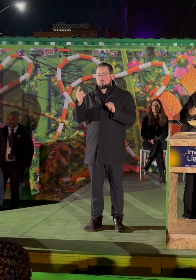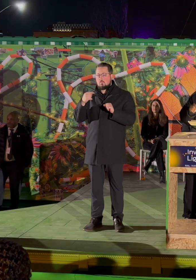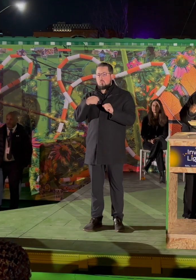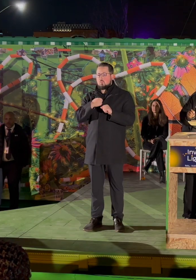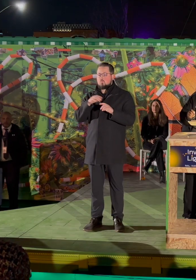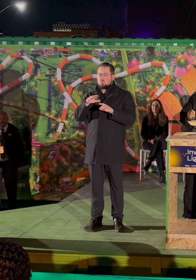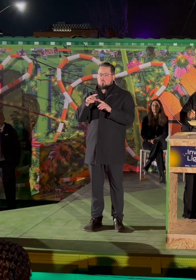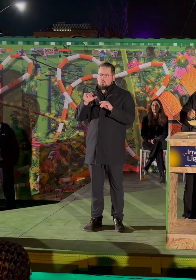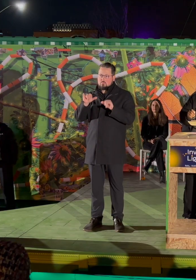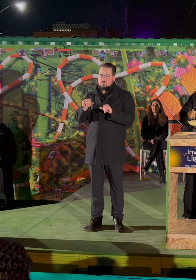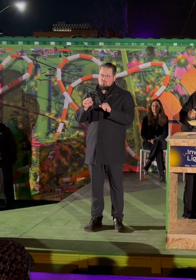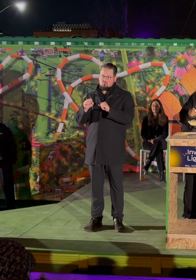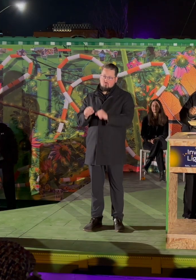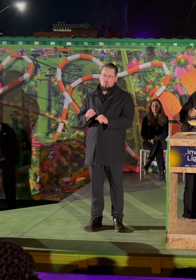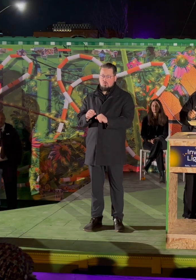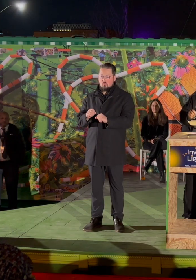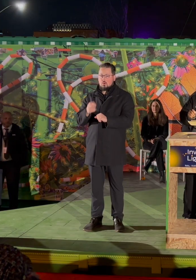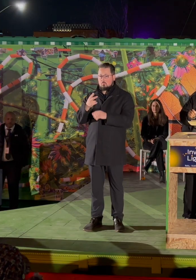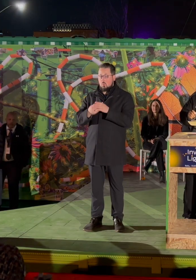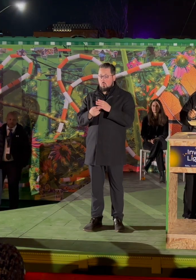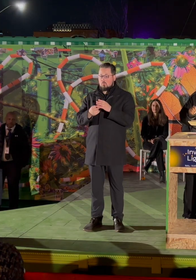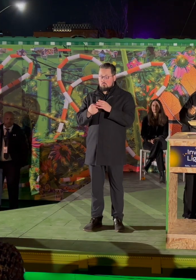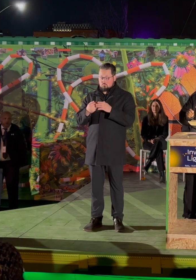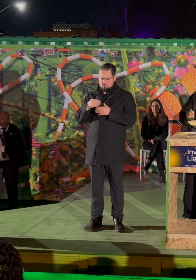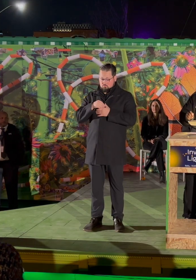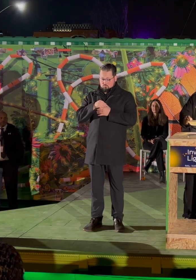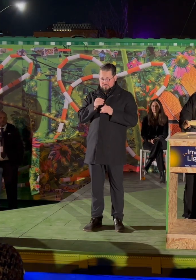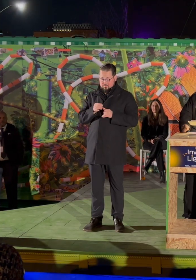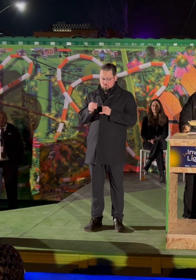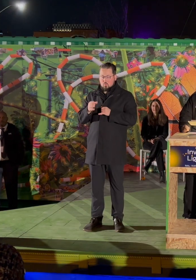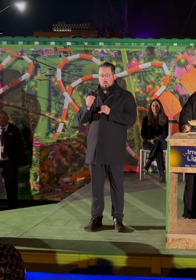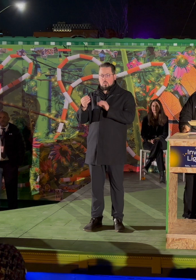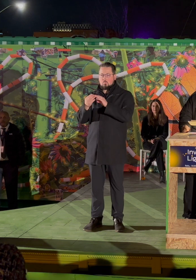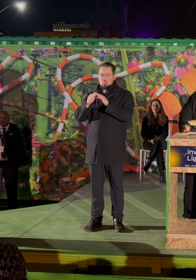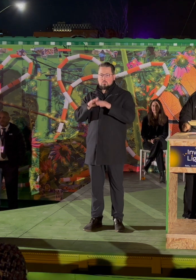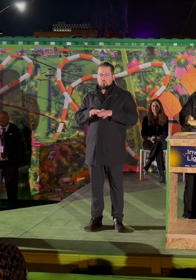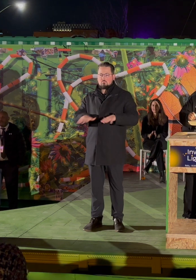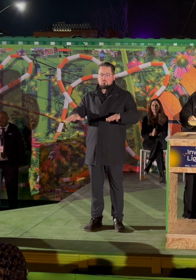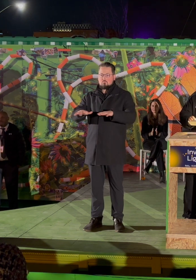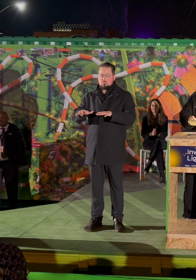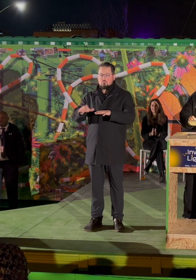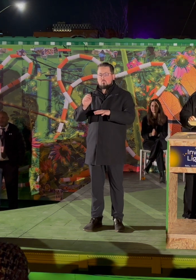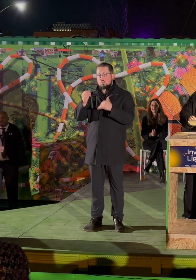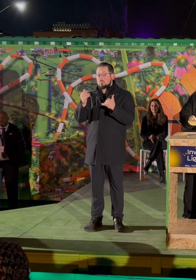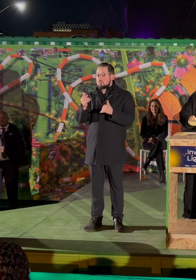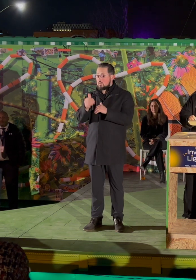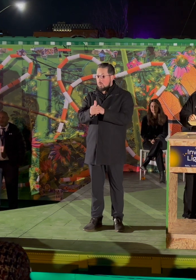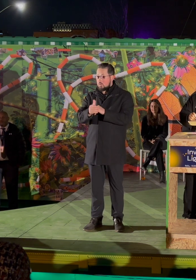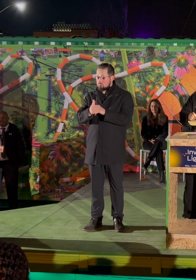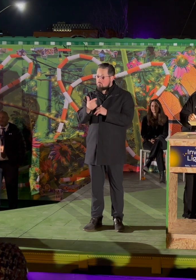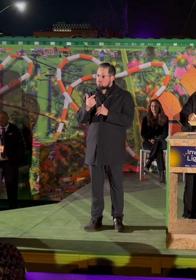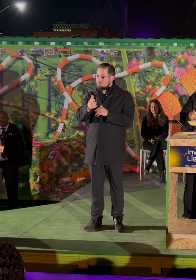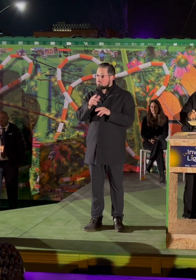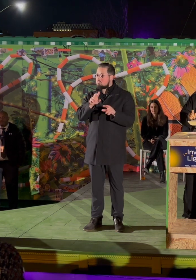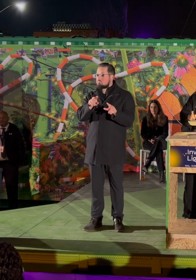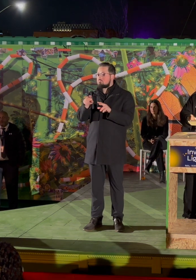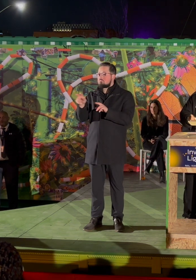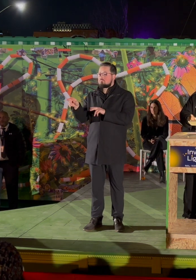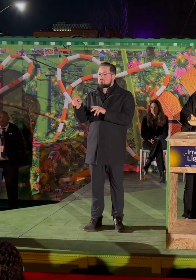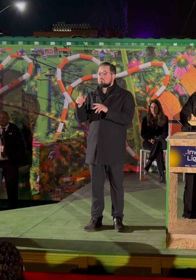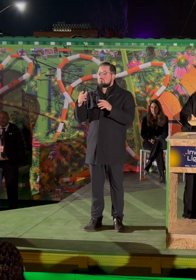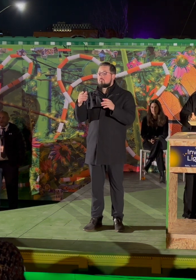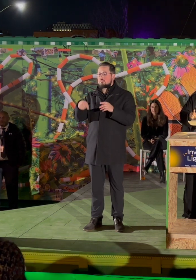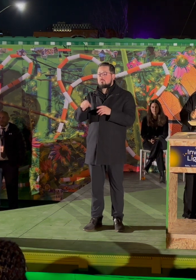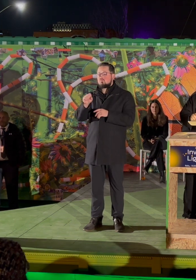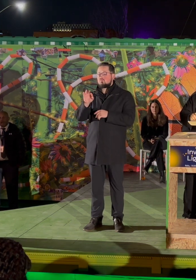do to stay strong, both individually and as a community. So tonight, as you explore the Soft